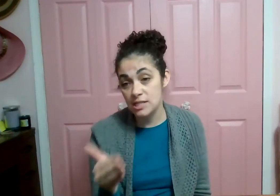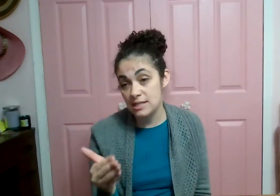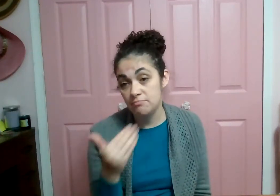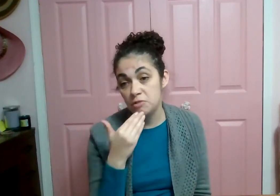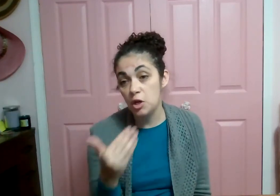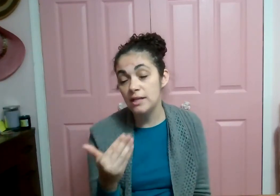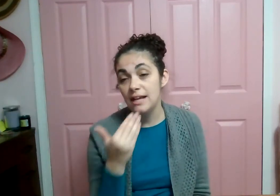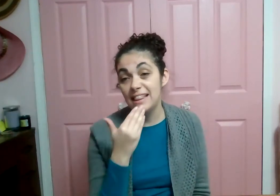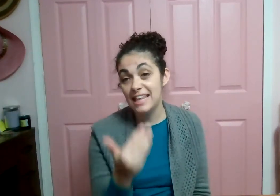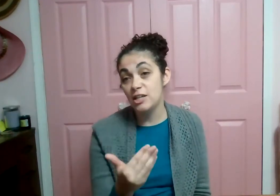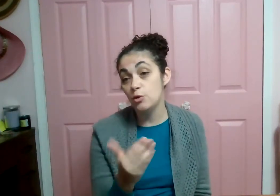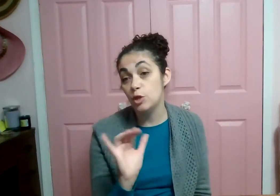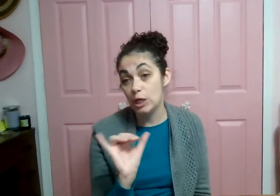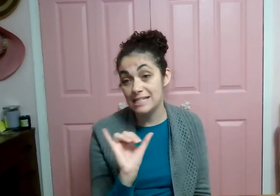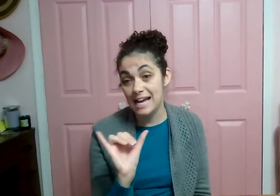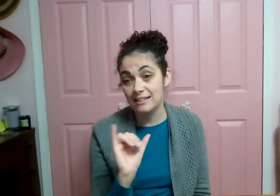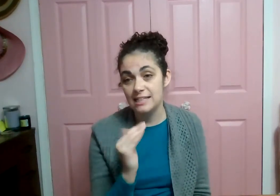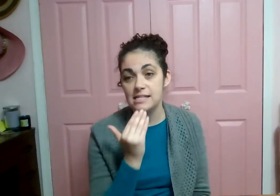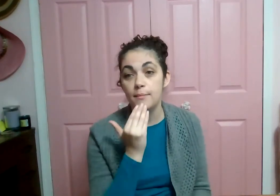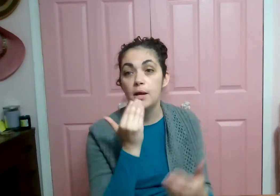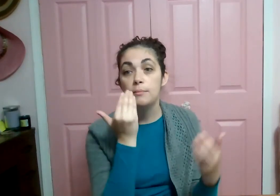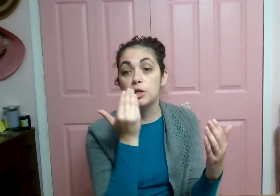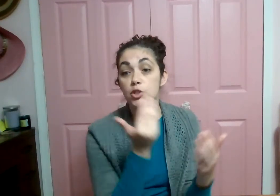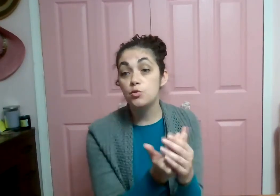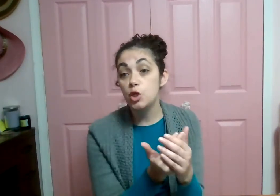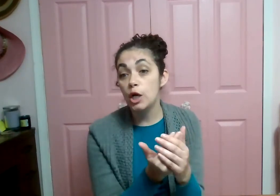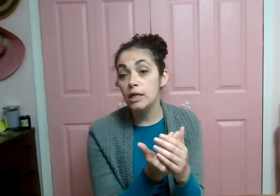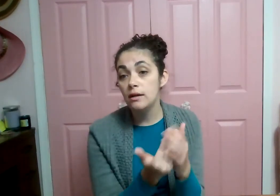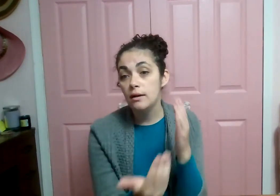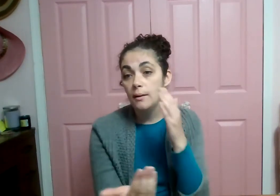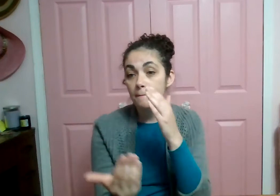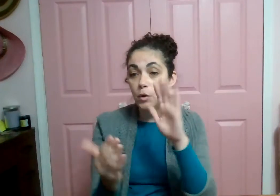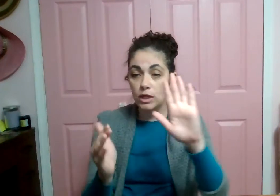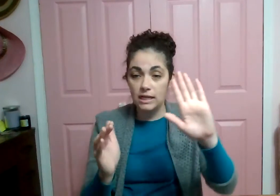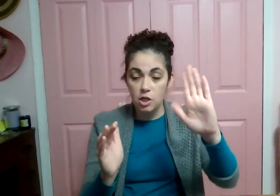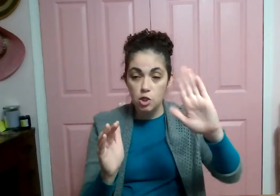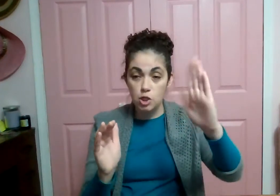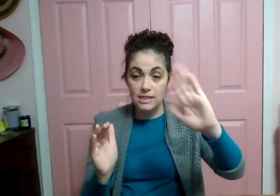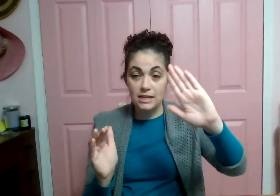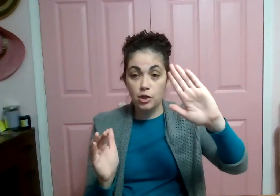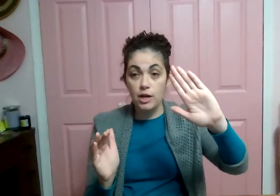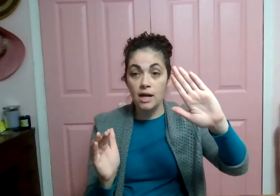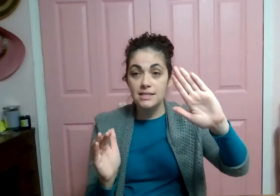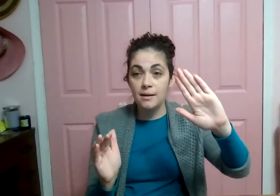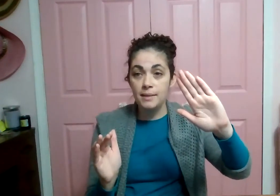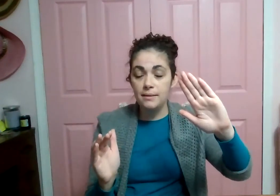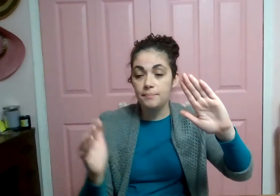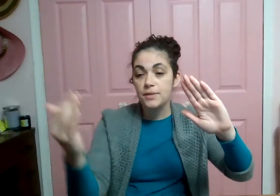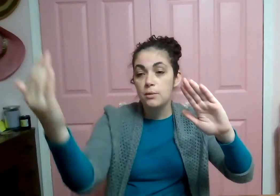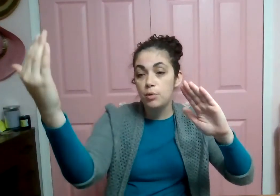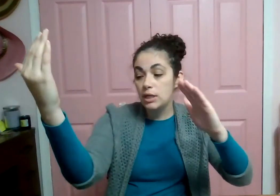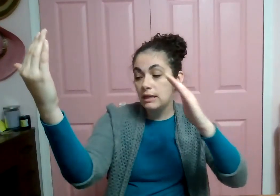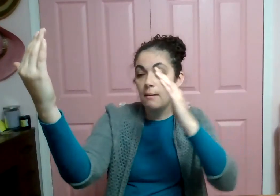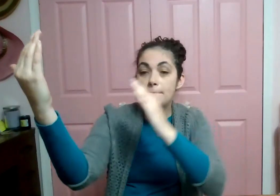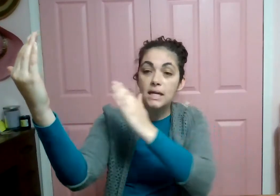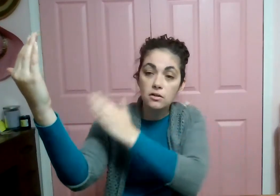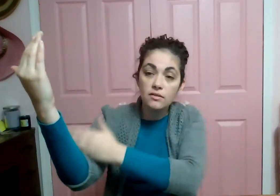just good and thank you look exactly the same. You're going to do good morning. So you're going to take your non-dominant, put it in the middle of